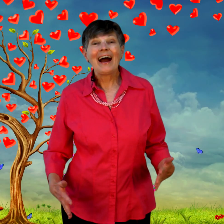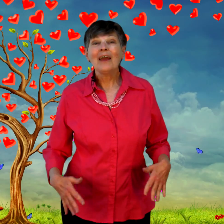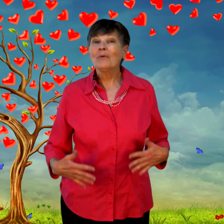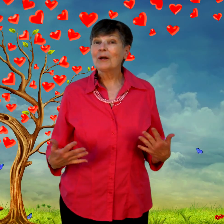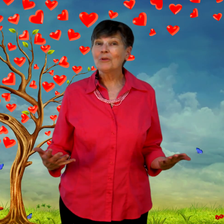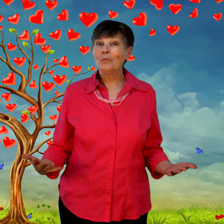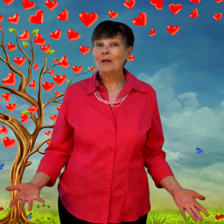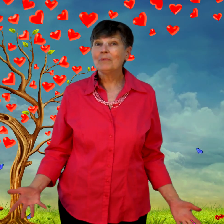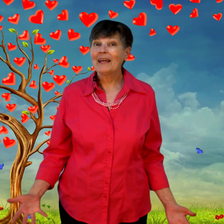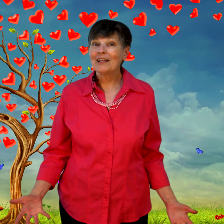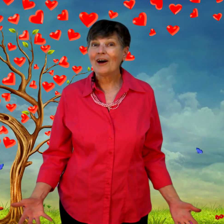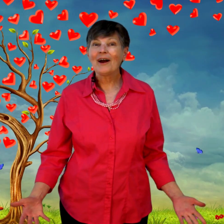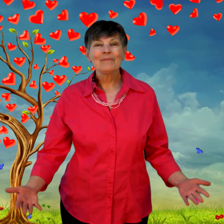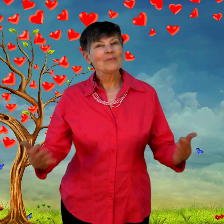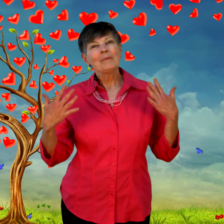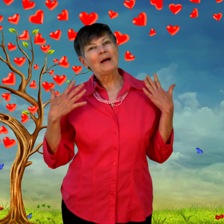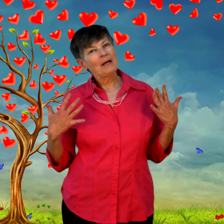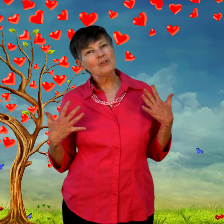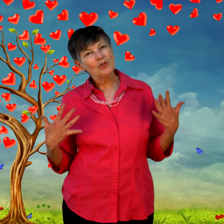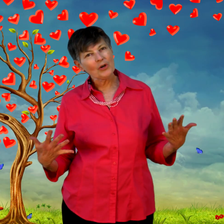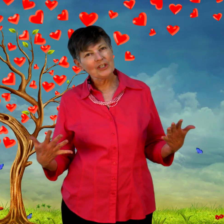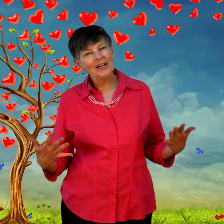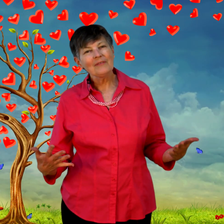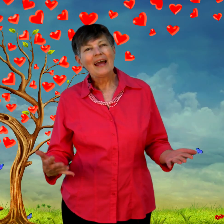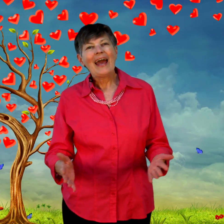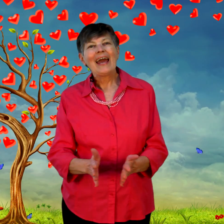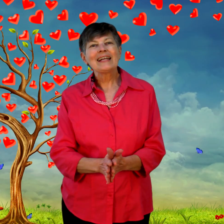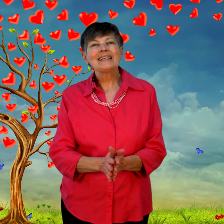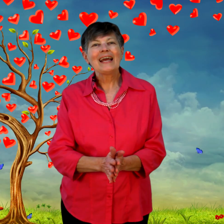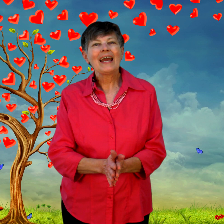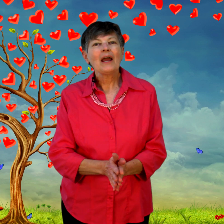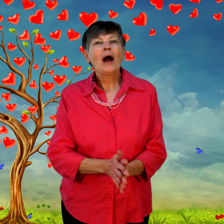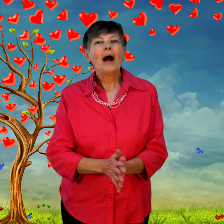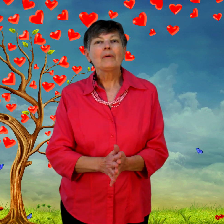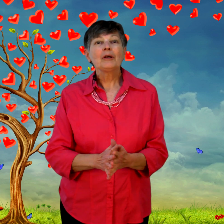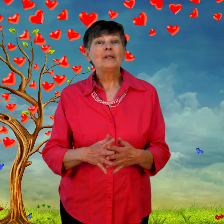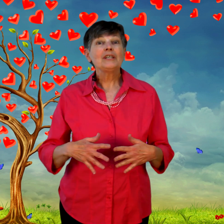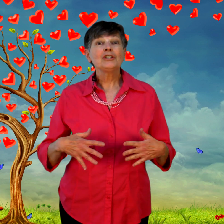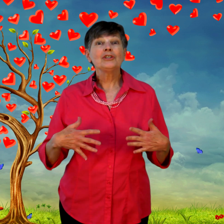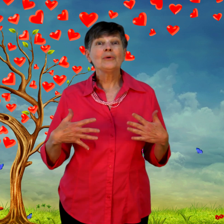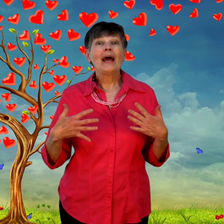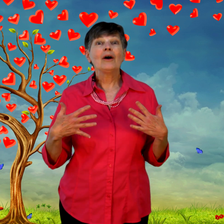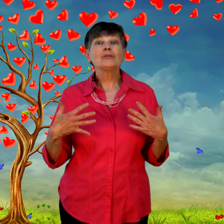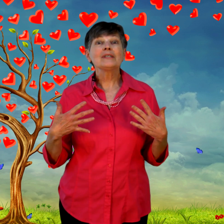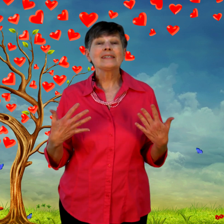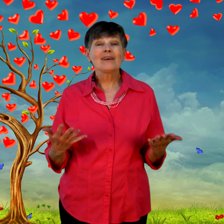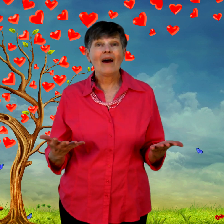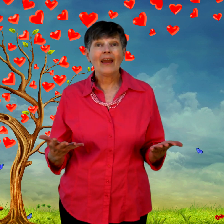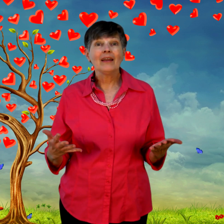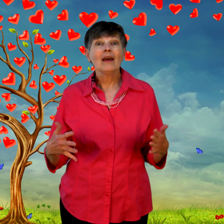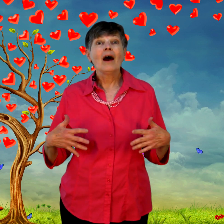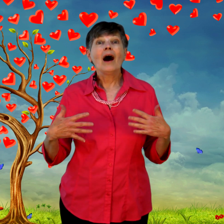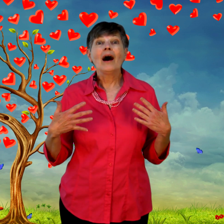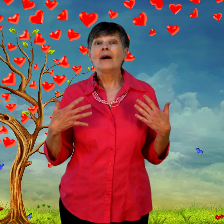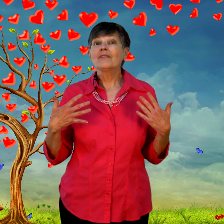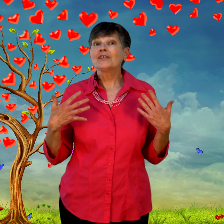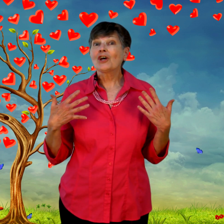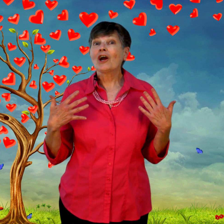Hi, welcome to We Play Along. My name is Georgia, and today I'm going to be teaching you how to sing the song